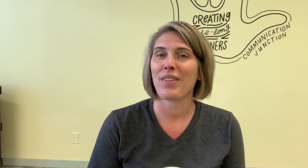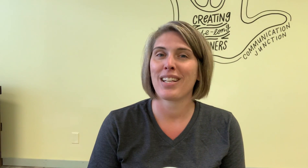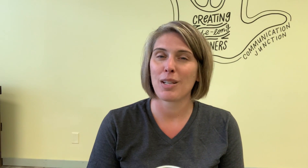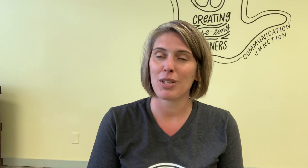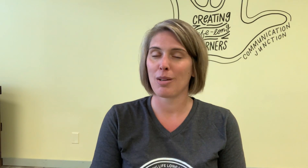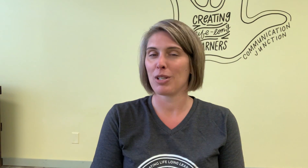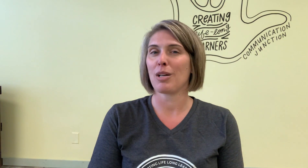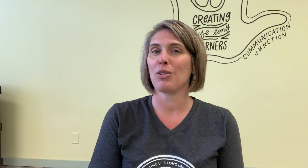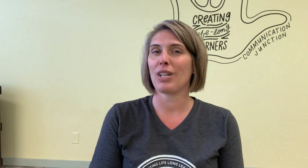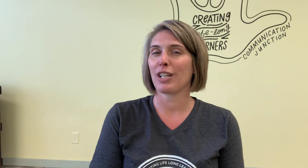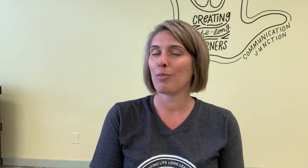at